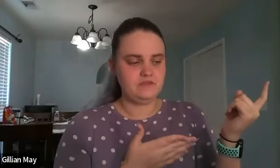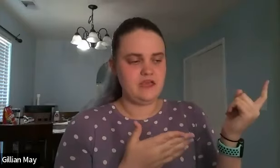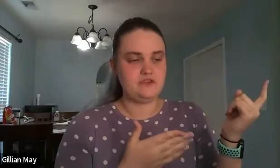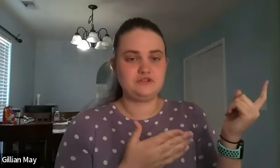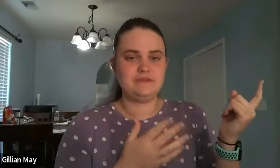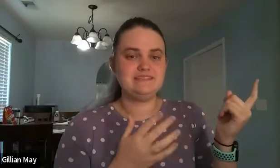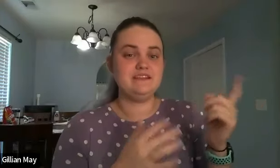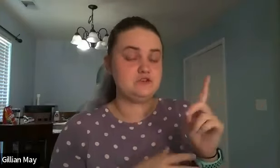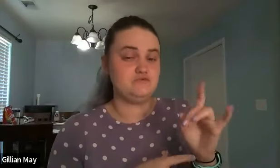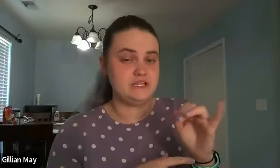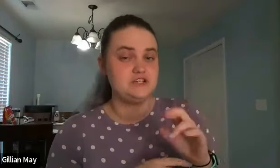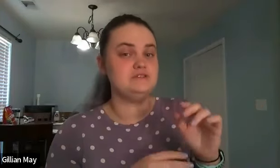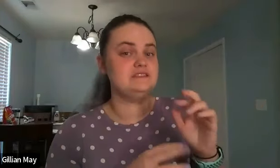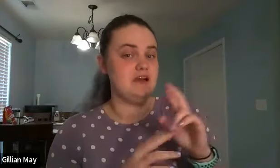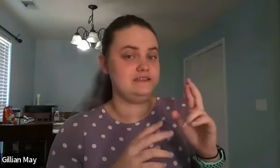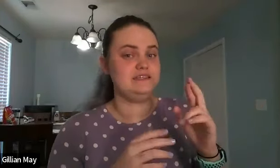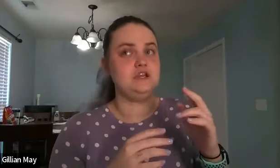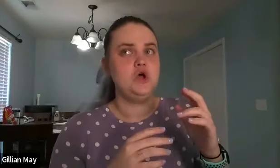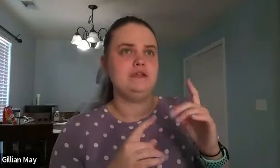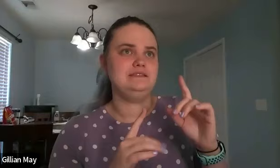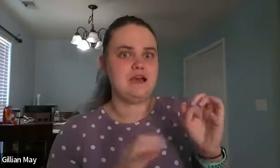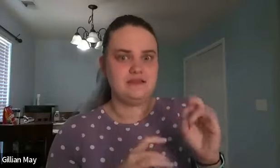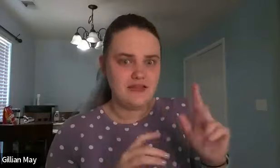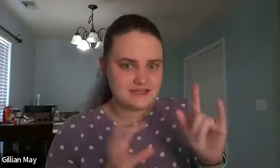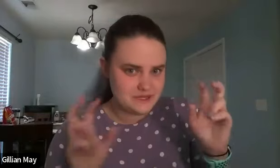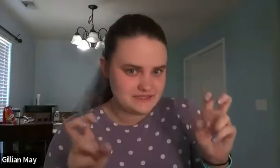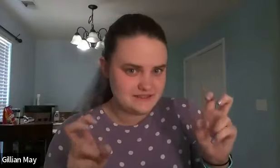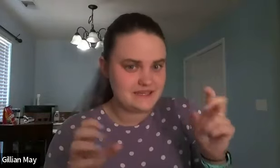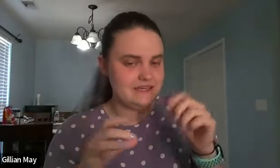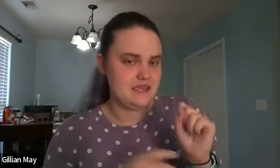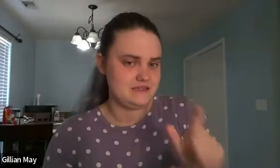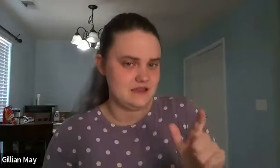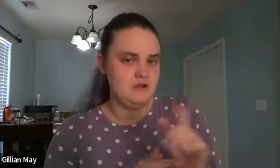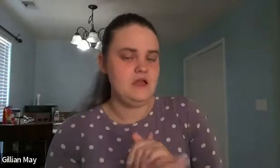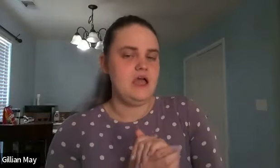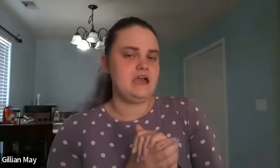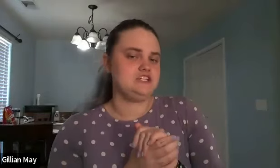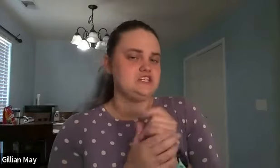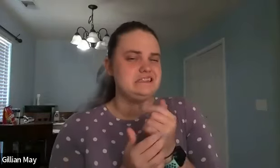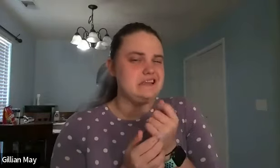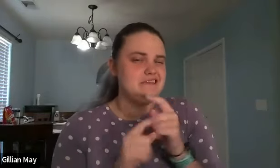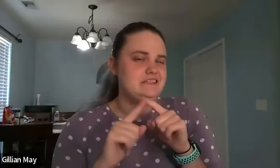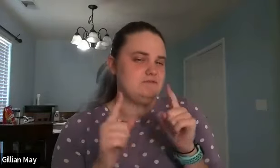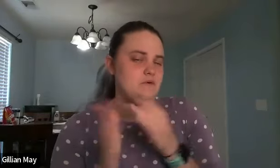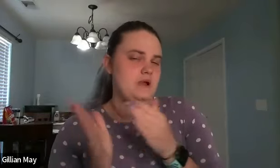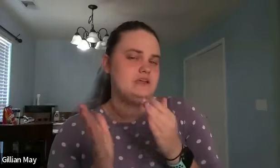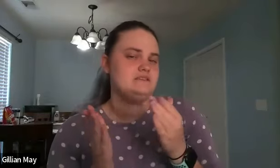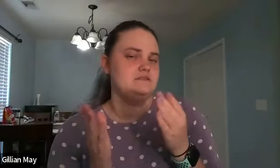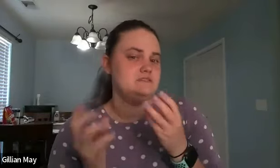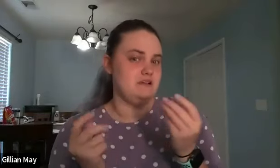that there's regional signs and dialect basically in ASL. And it's just slightly different ways of